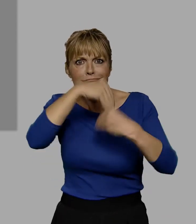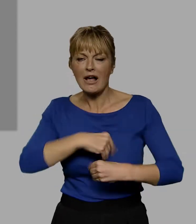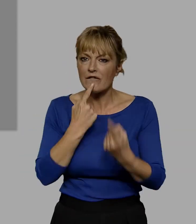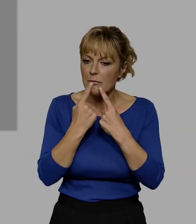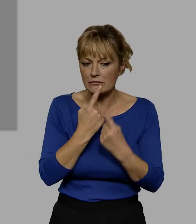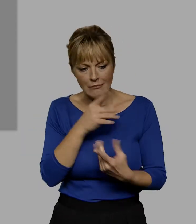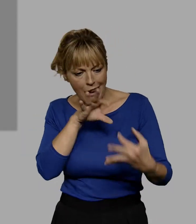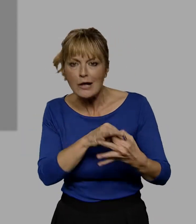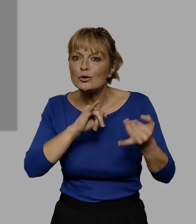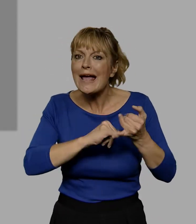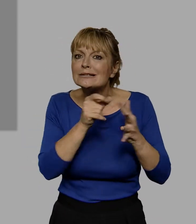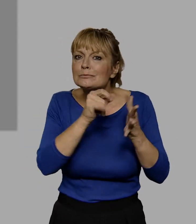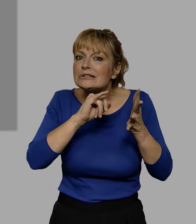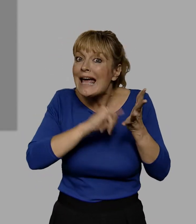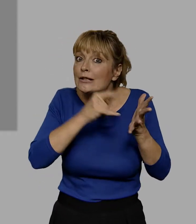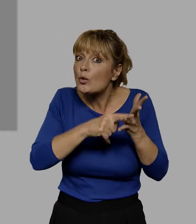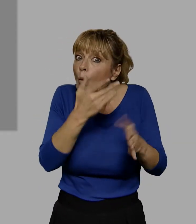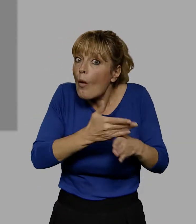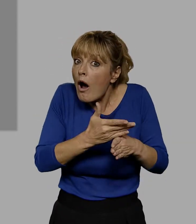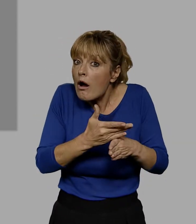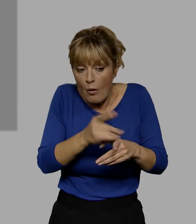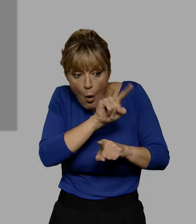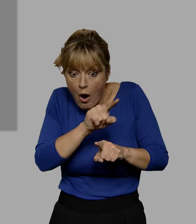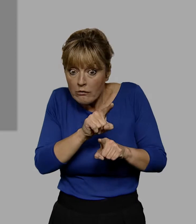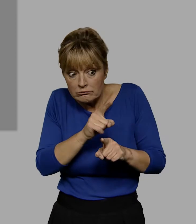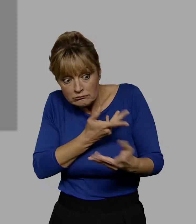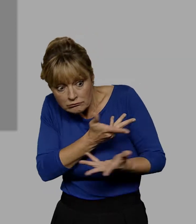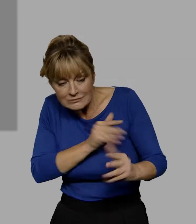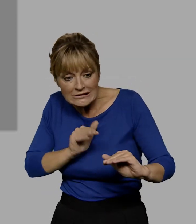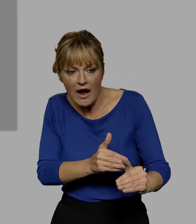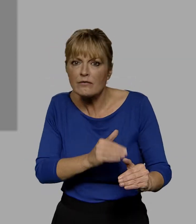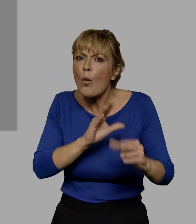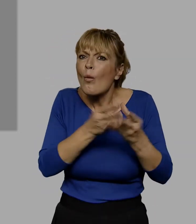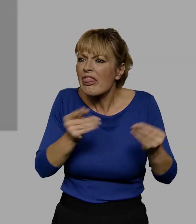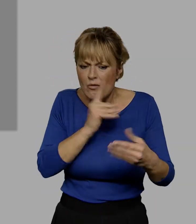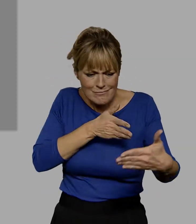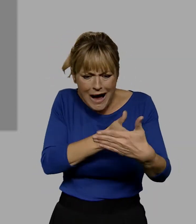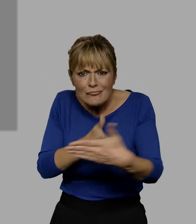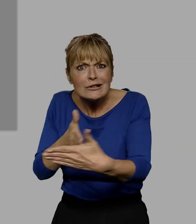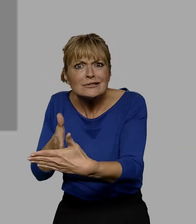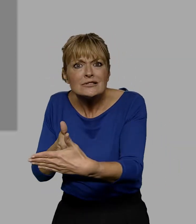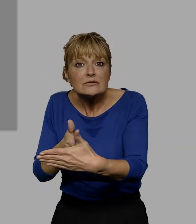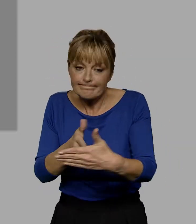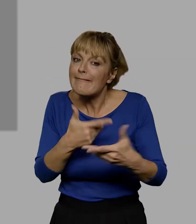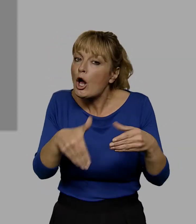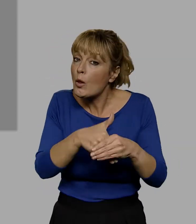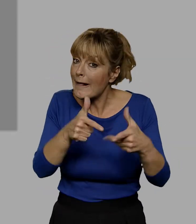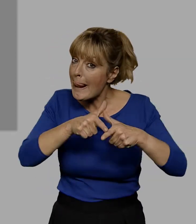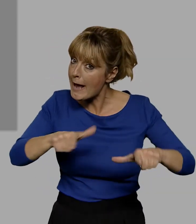about SPSO and our services when they so choose, without unnecessary barriers, including language barriers.